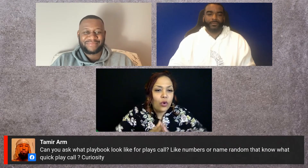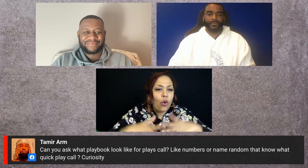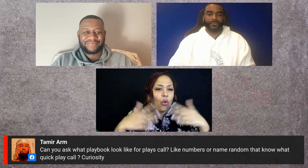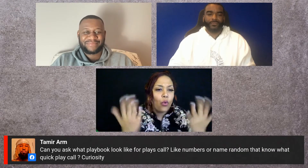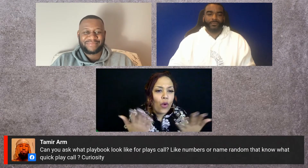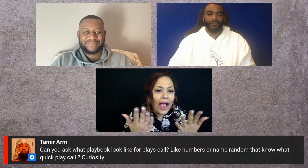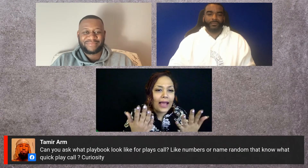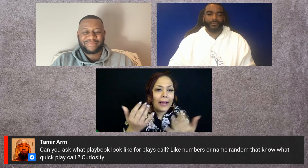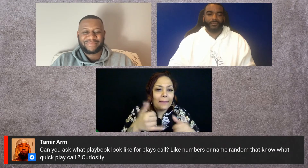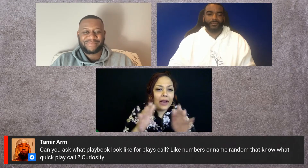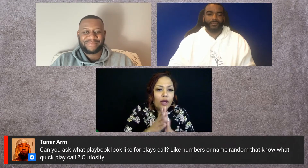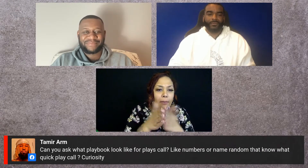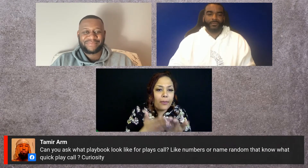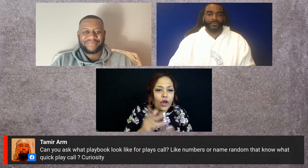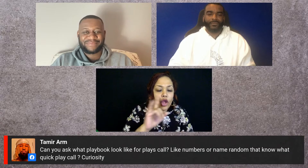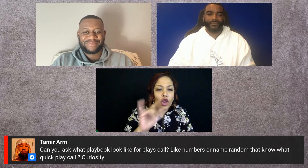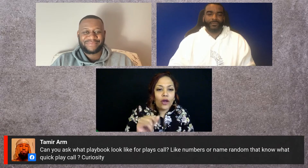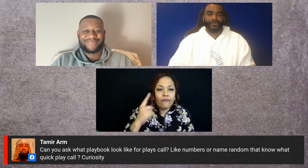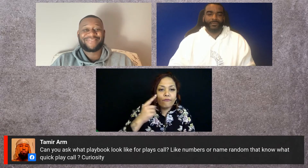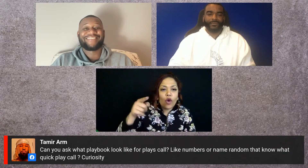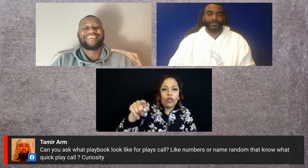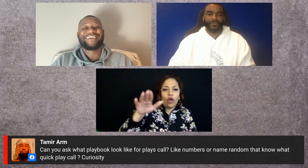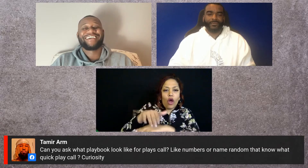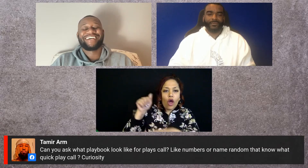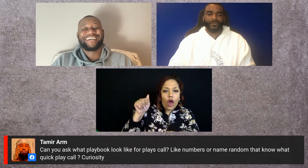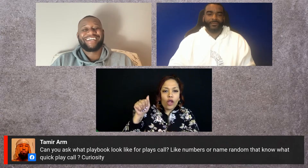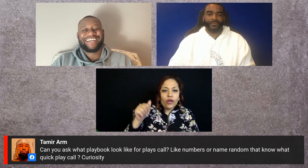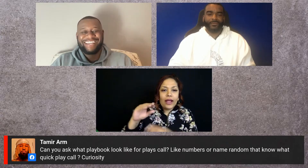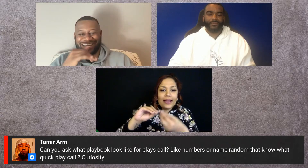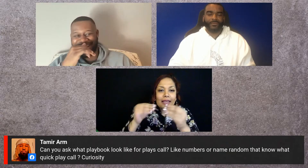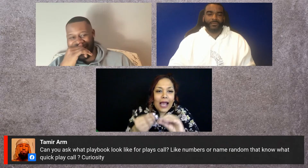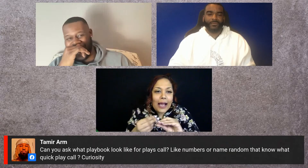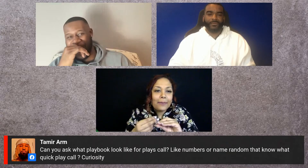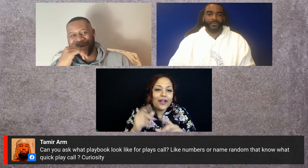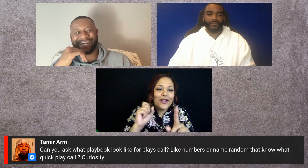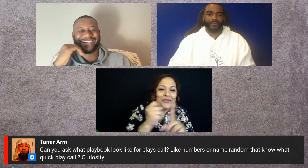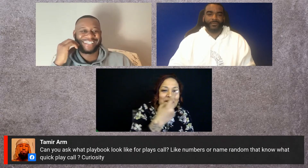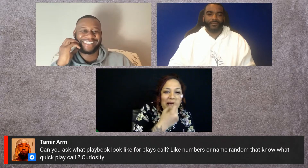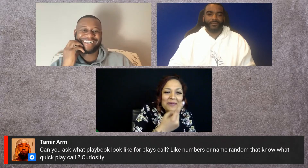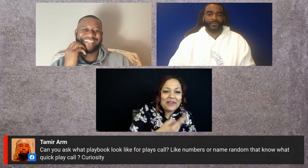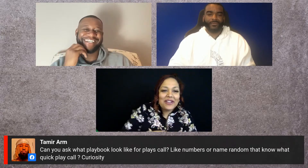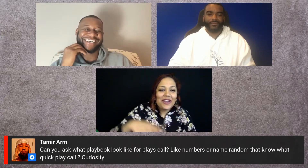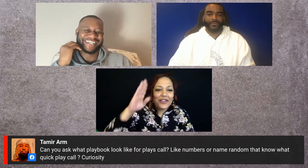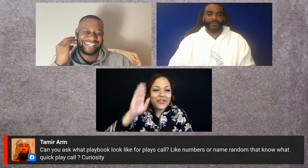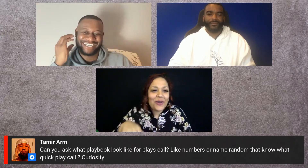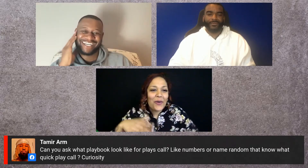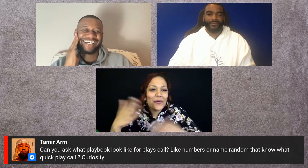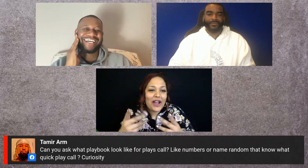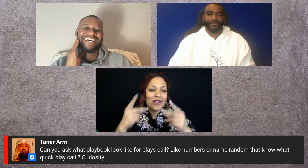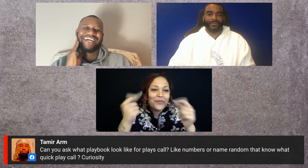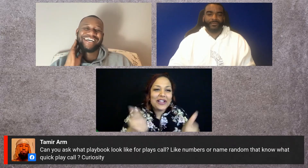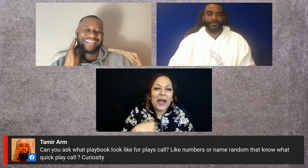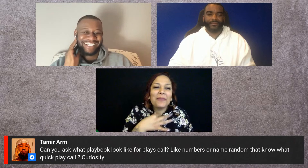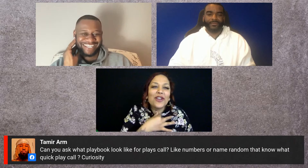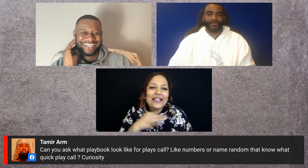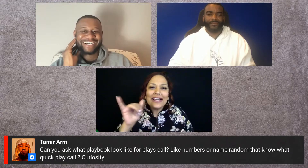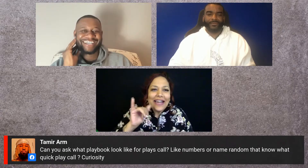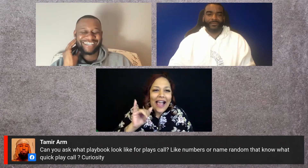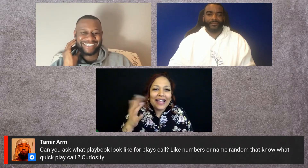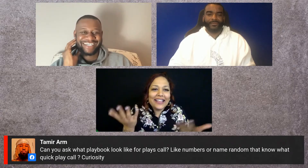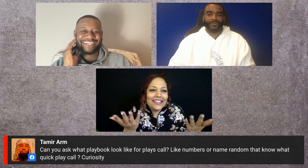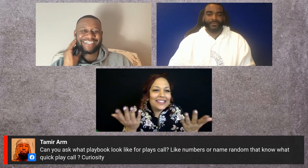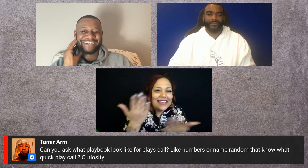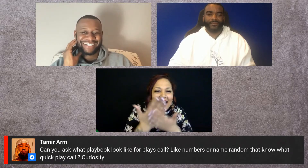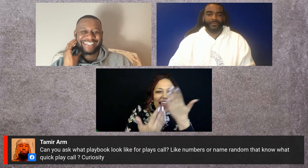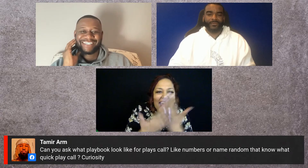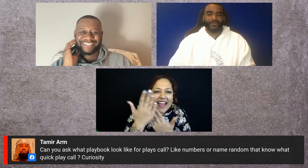It says, can you ask what a playbook looks like for calling plays? Is it like numbers, or